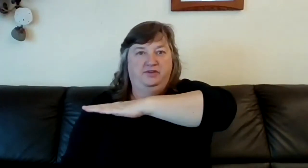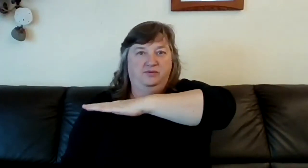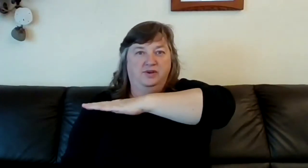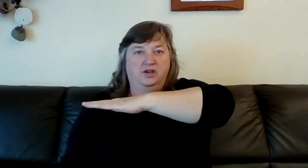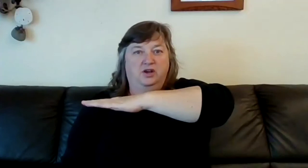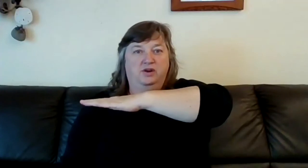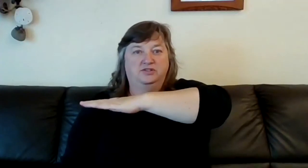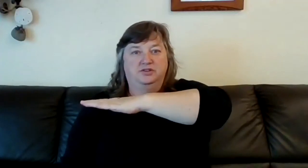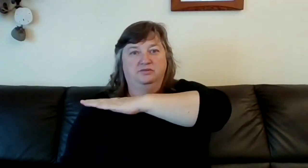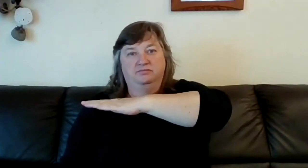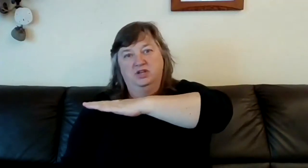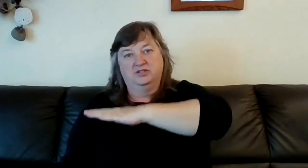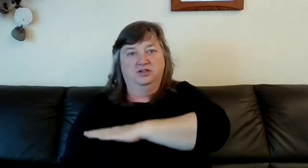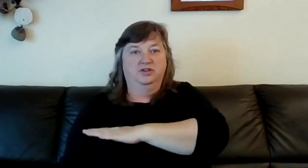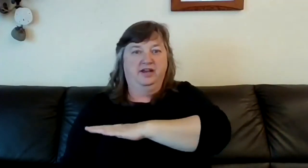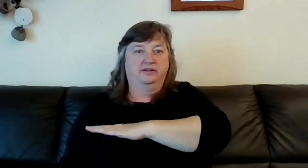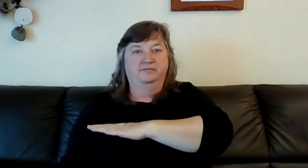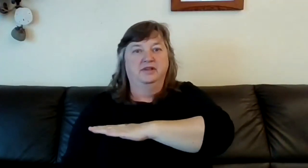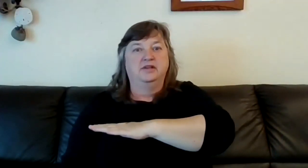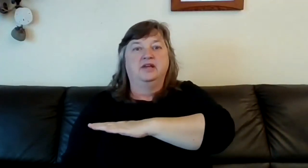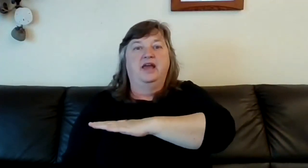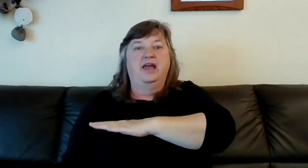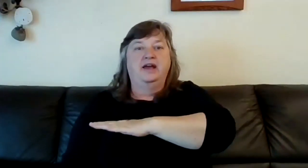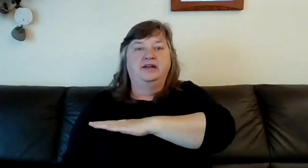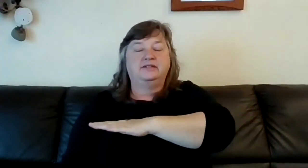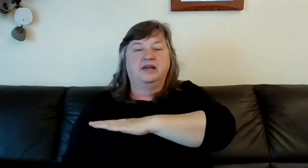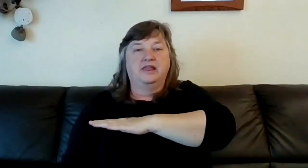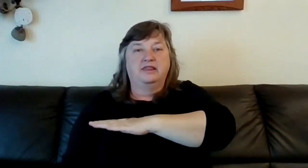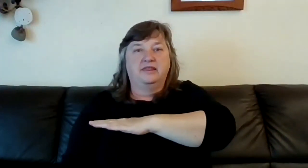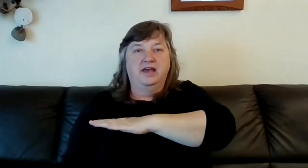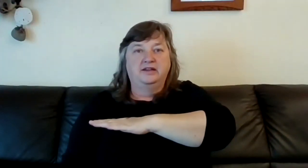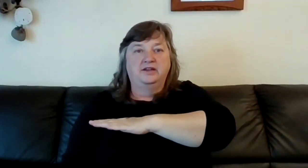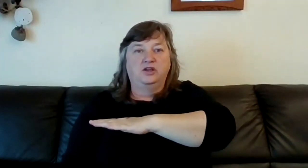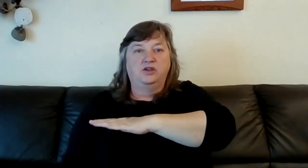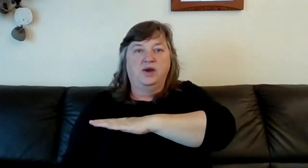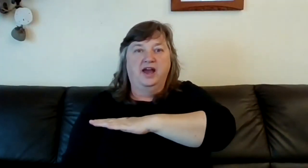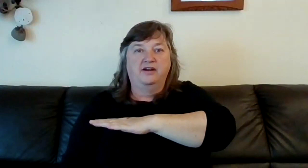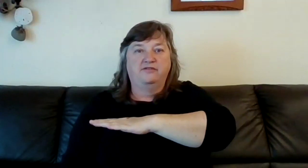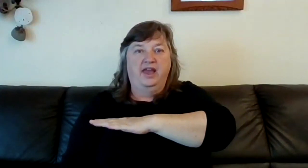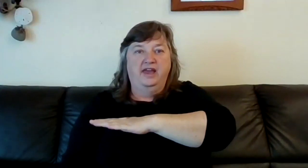you across your chest or your neck. And then you have